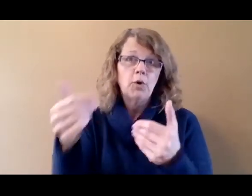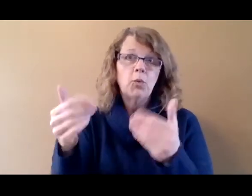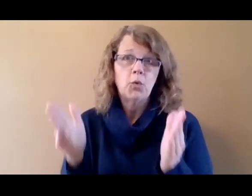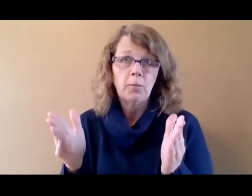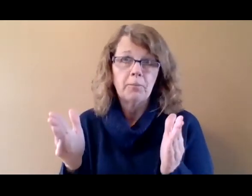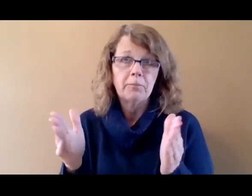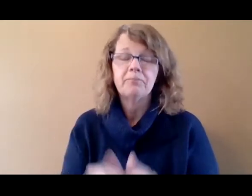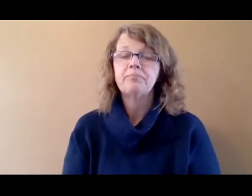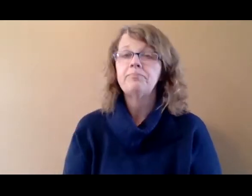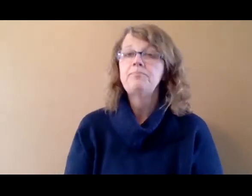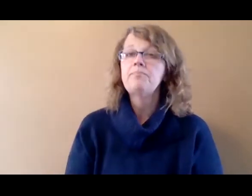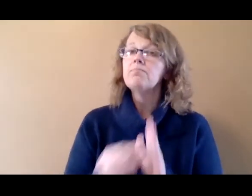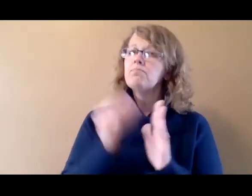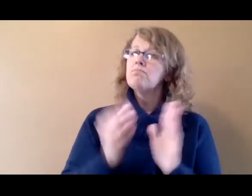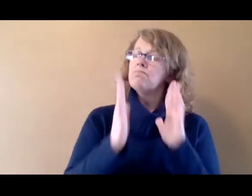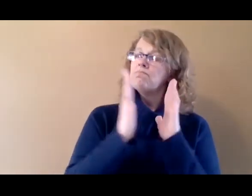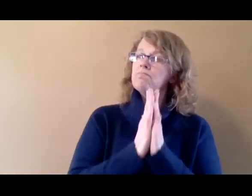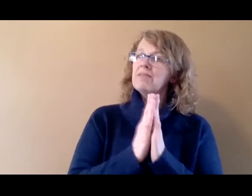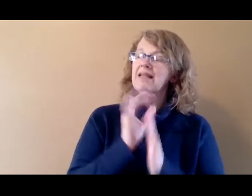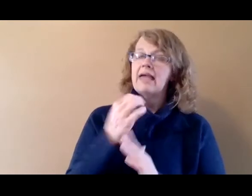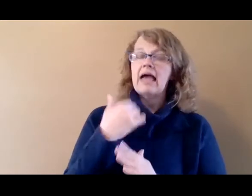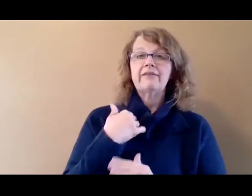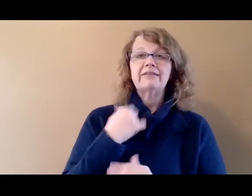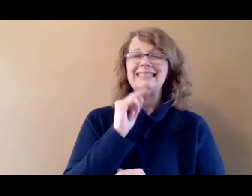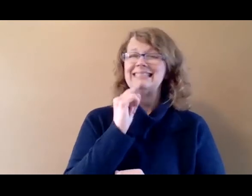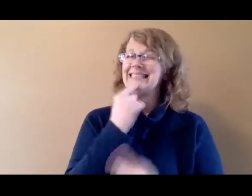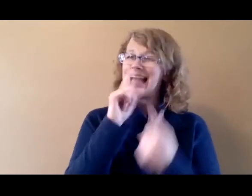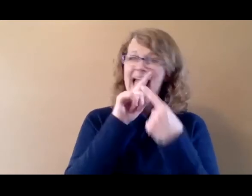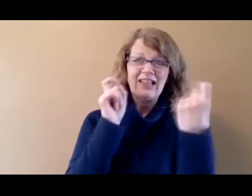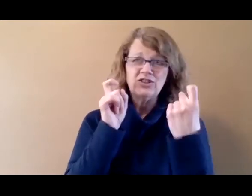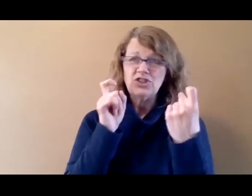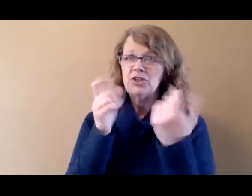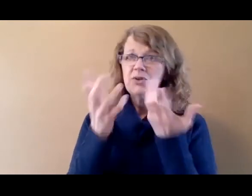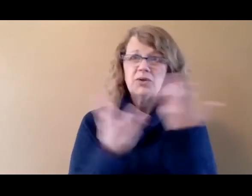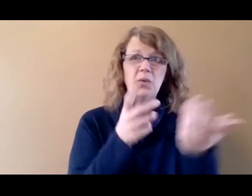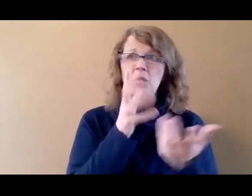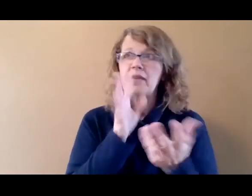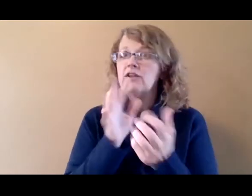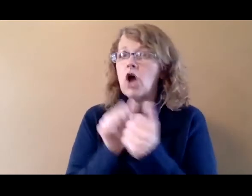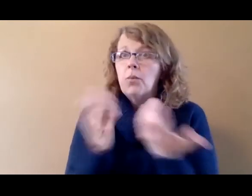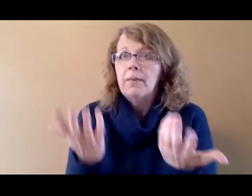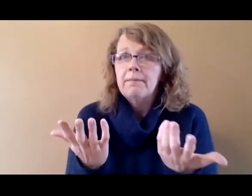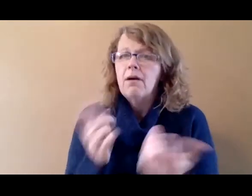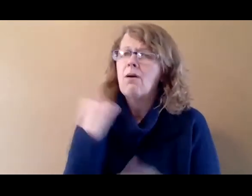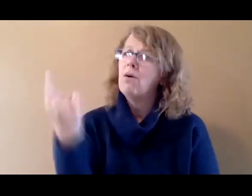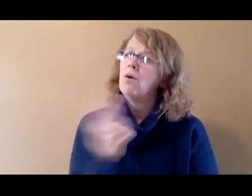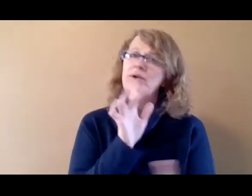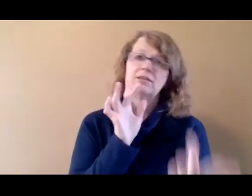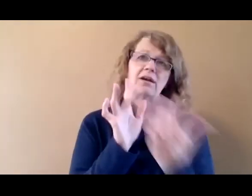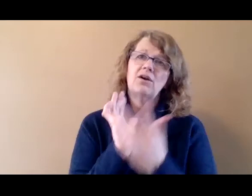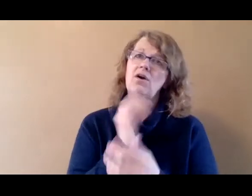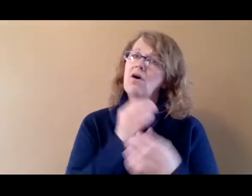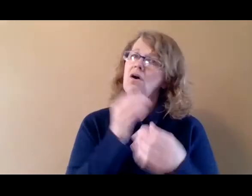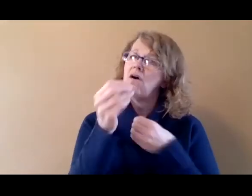Students have asked that they have a severe allergy. Who do they talk to? You can always contact our office, and we'll help walk you through